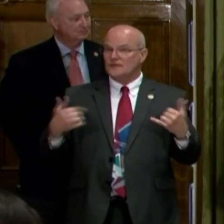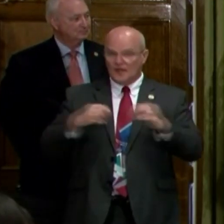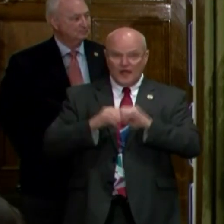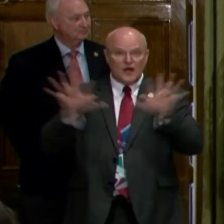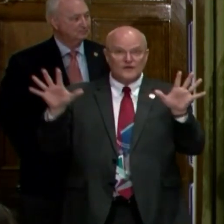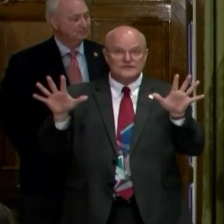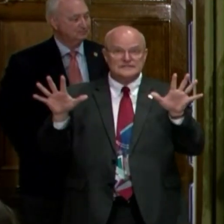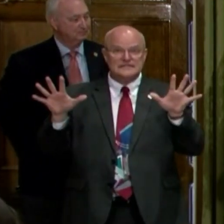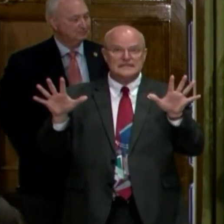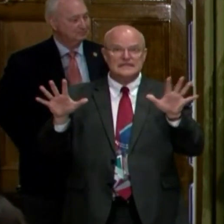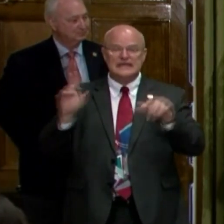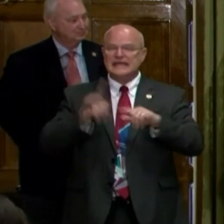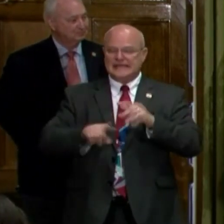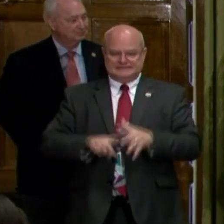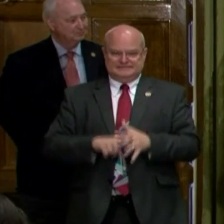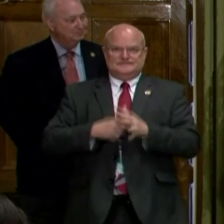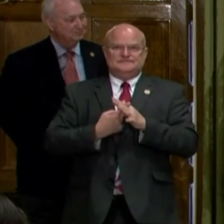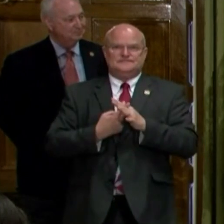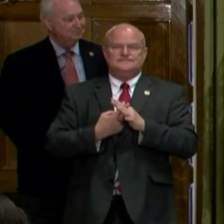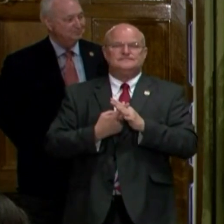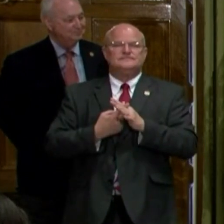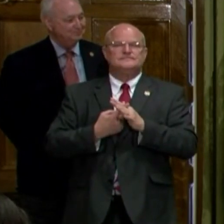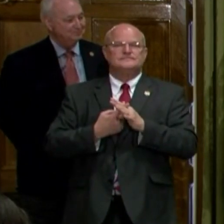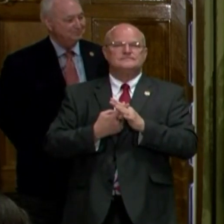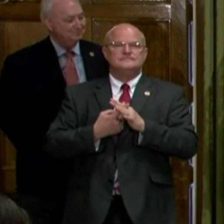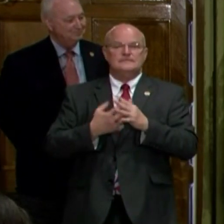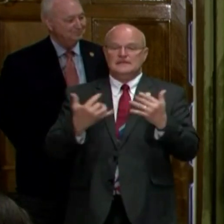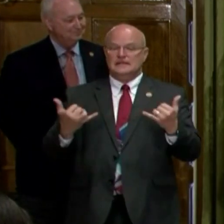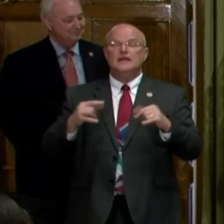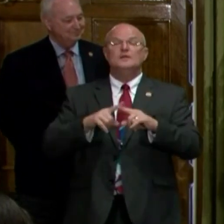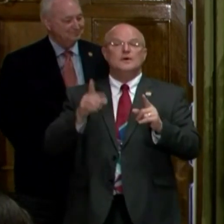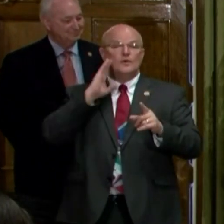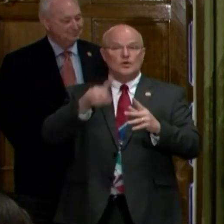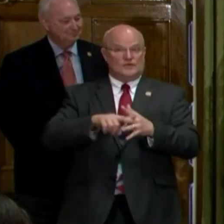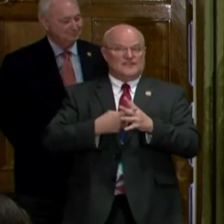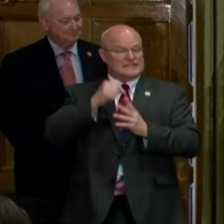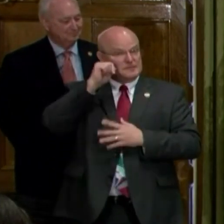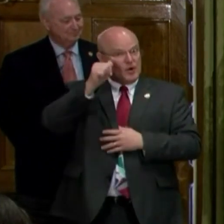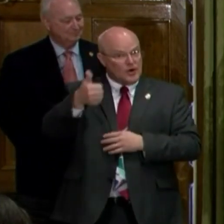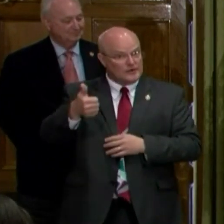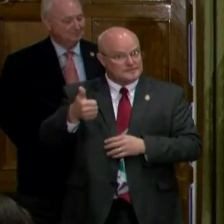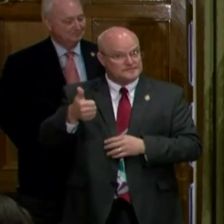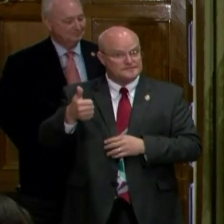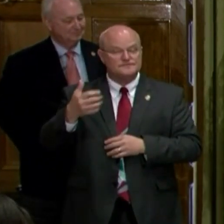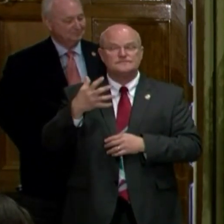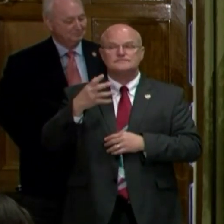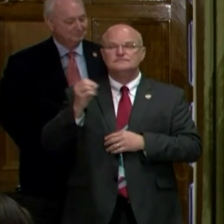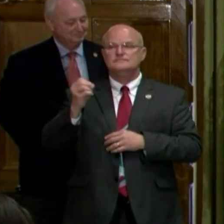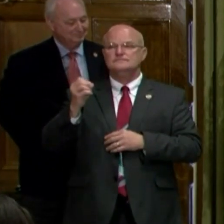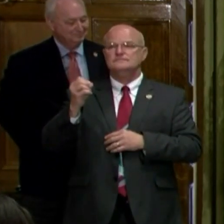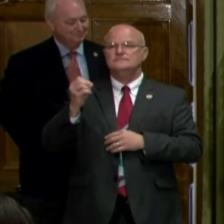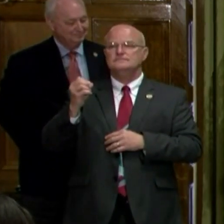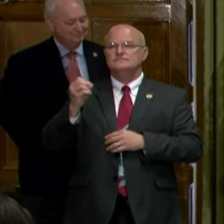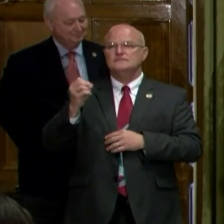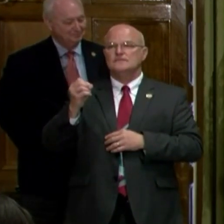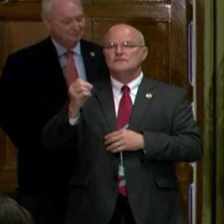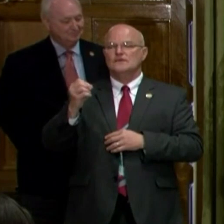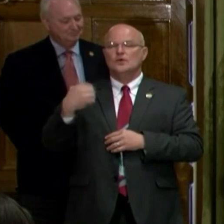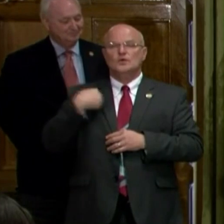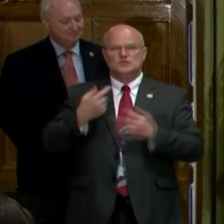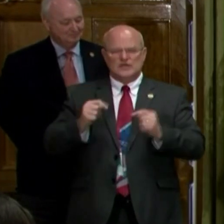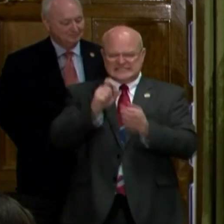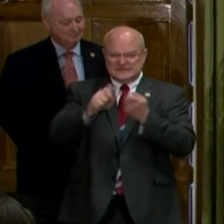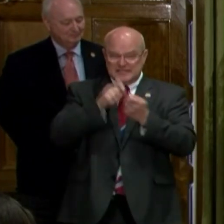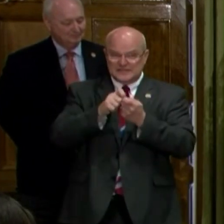Obviously, it can't go into effect today, but it'll go into effect tomorrow, and we'll try